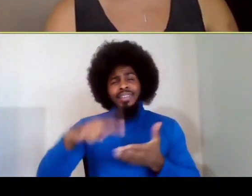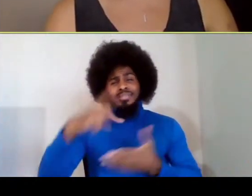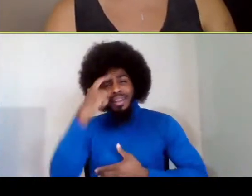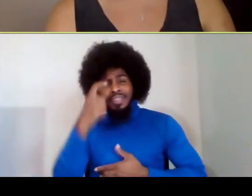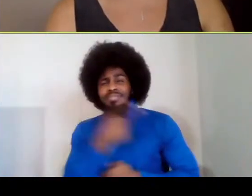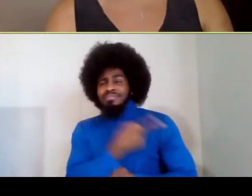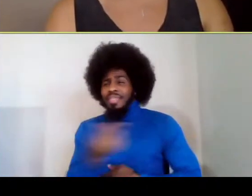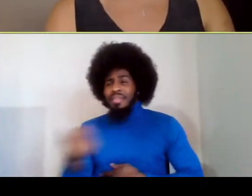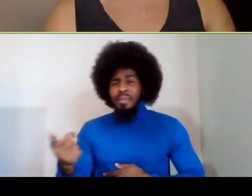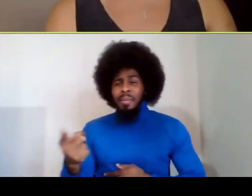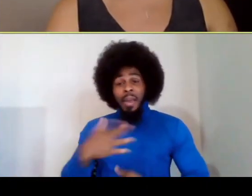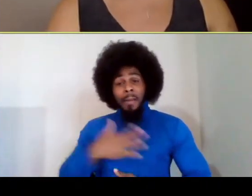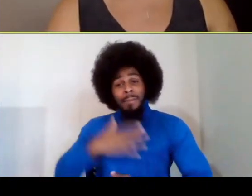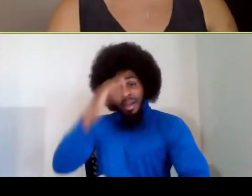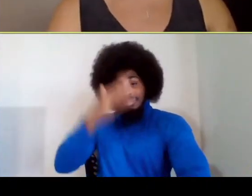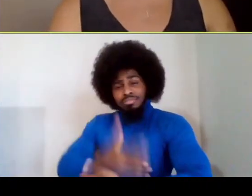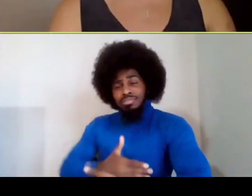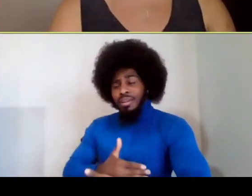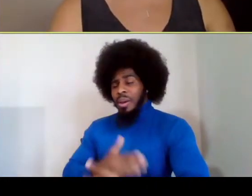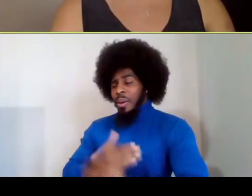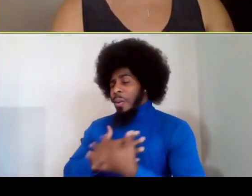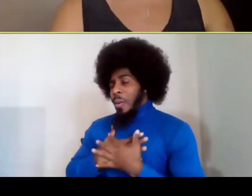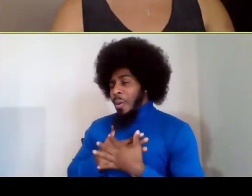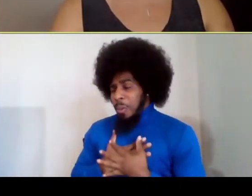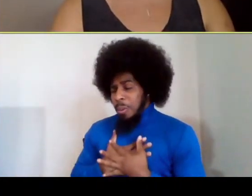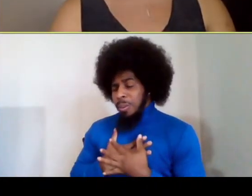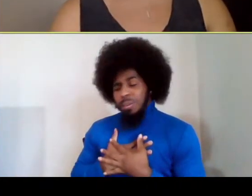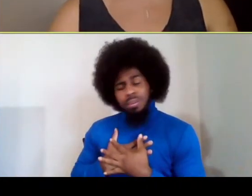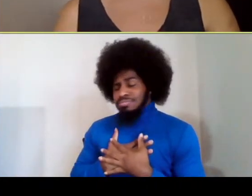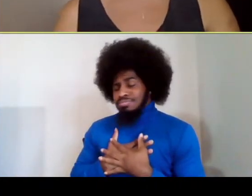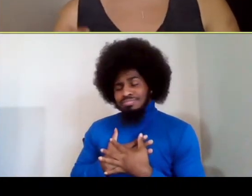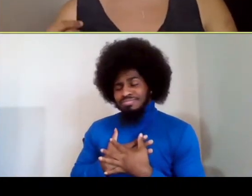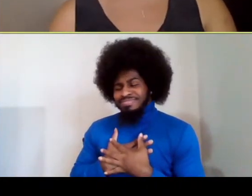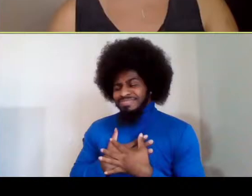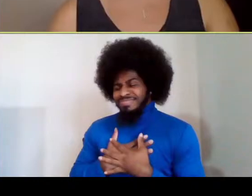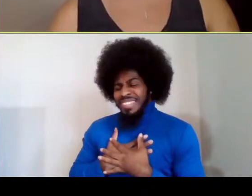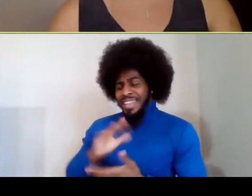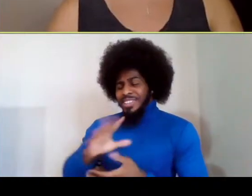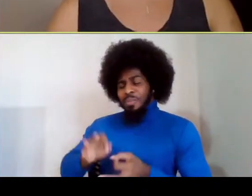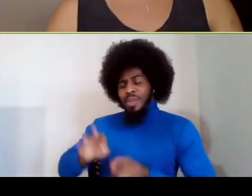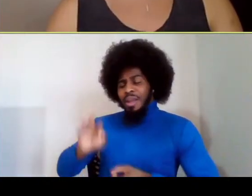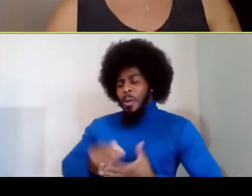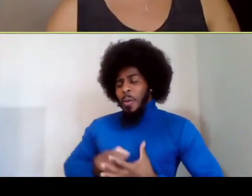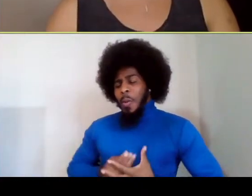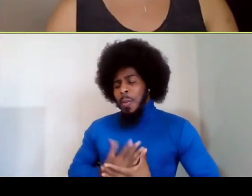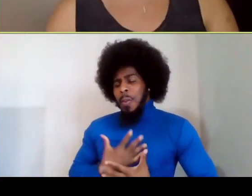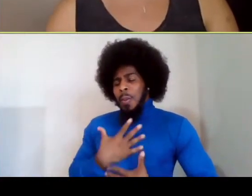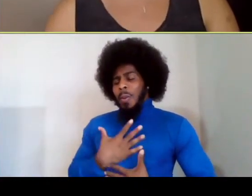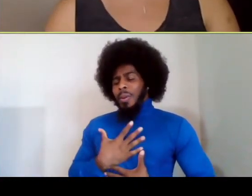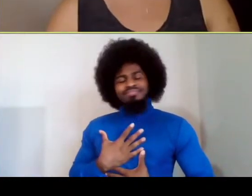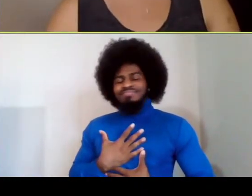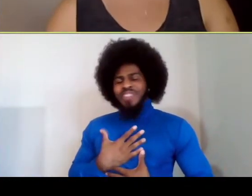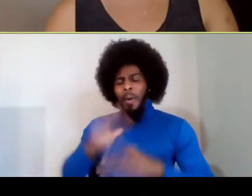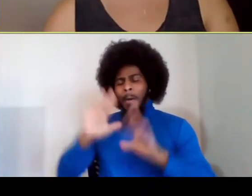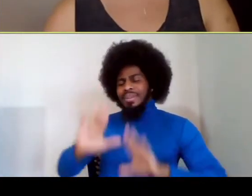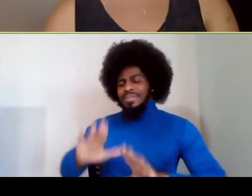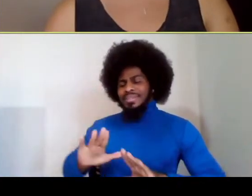beautiful boy. I am in awe of his amazing talents and his blossoming spirit. And with that, I turn it over to